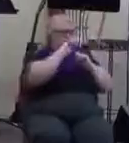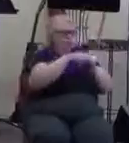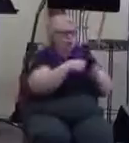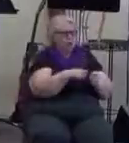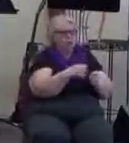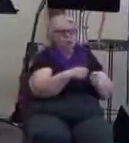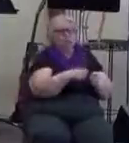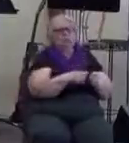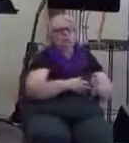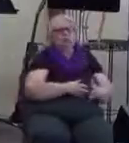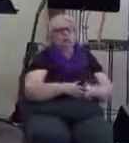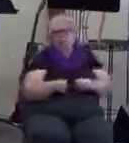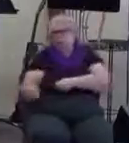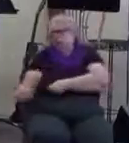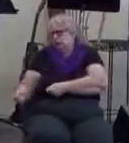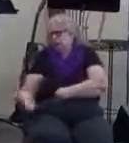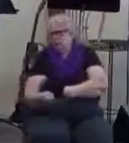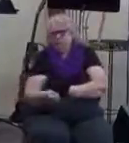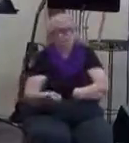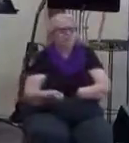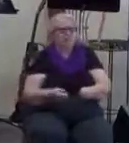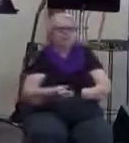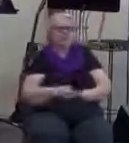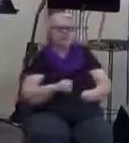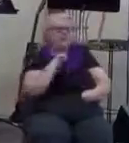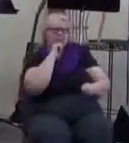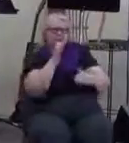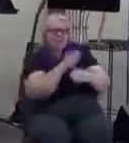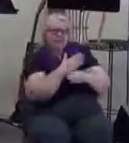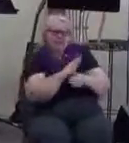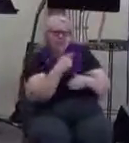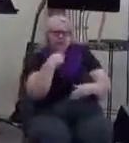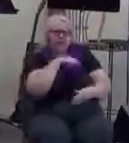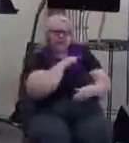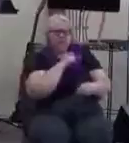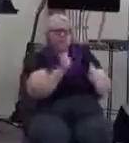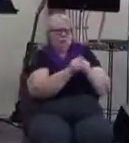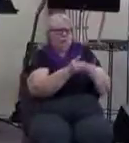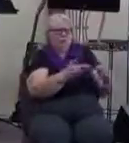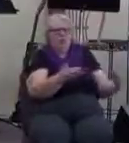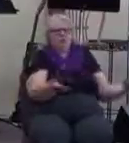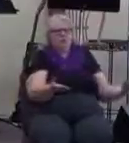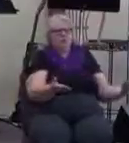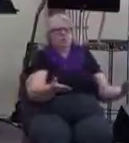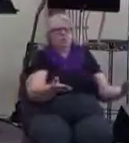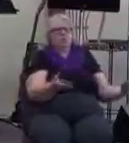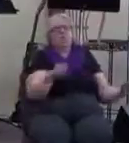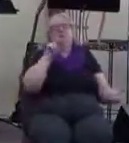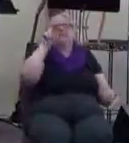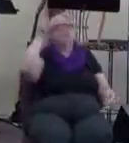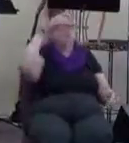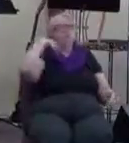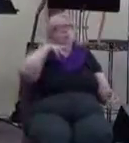boat that we couldn't afford. He's not sharing us with that stuff. He wants us